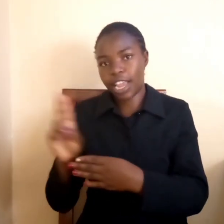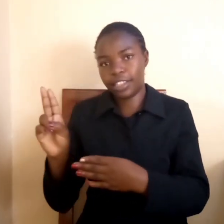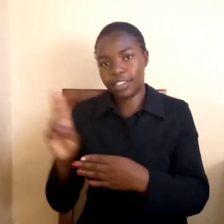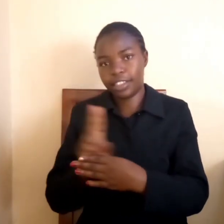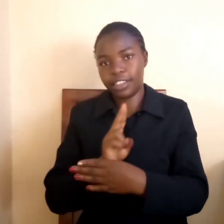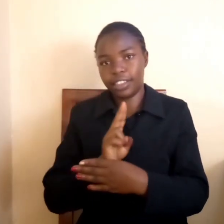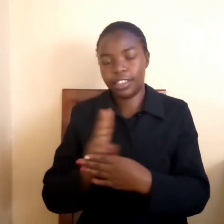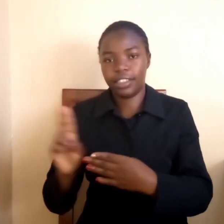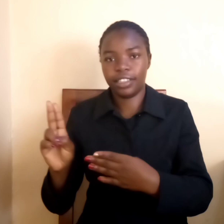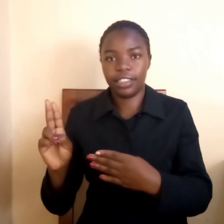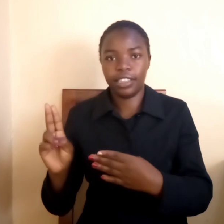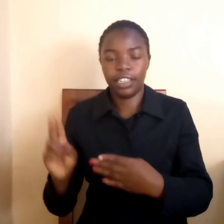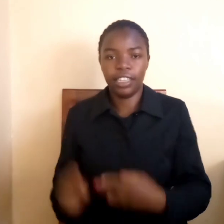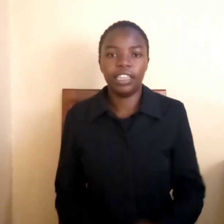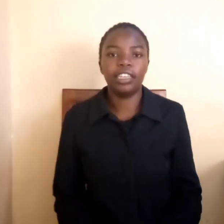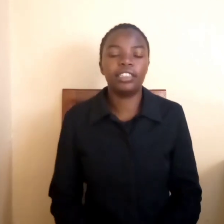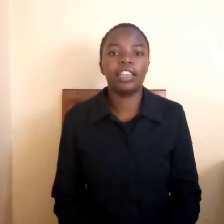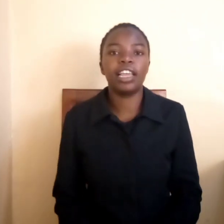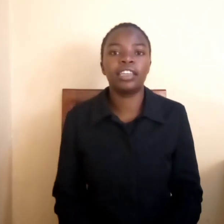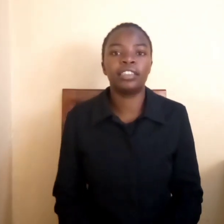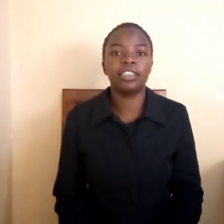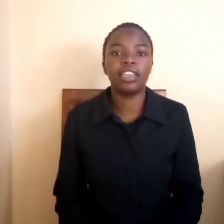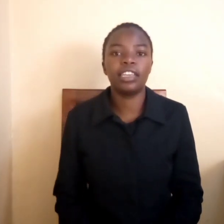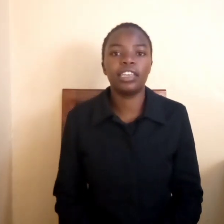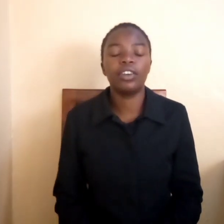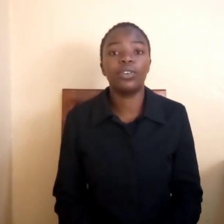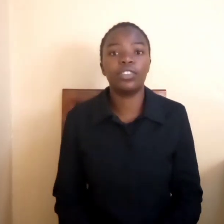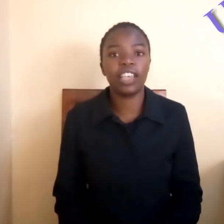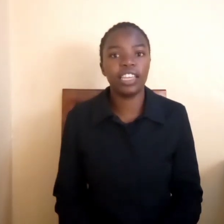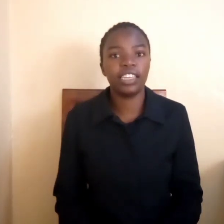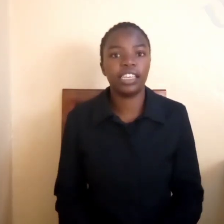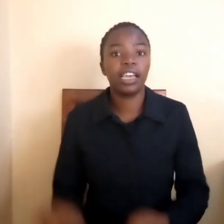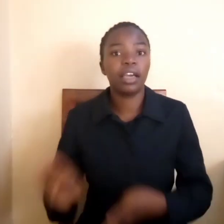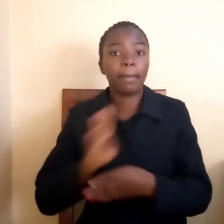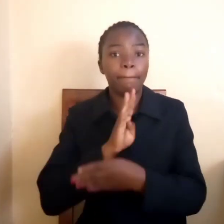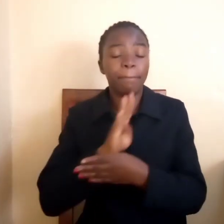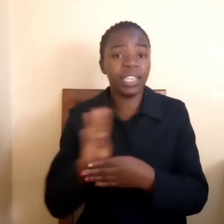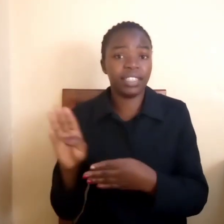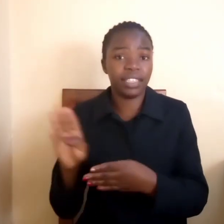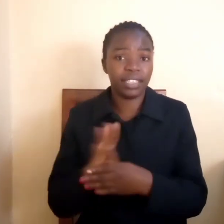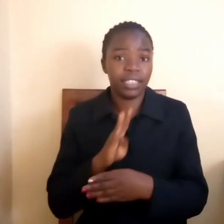utilize. It's like saying or signing busy,